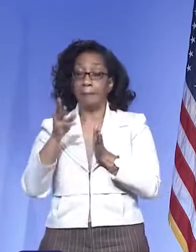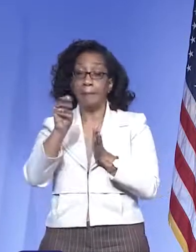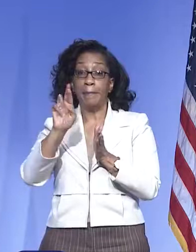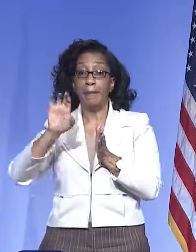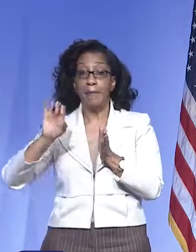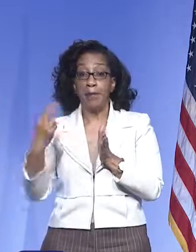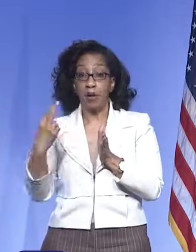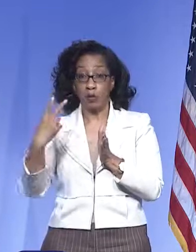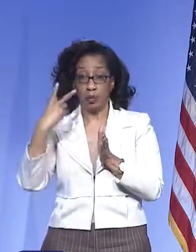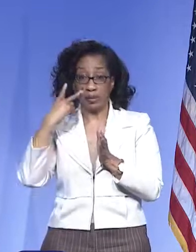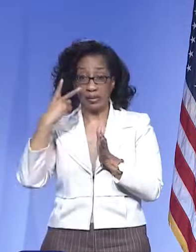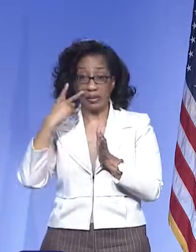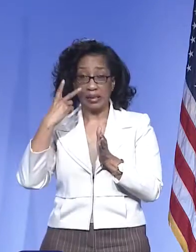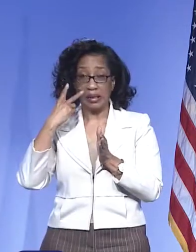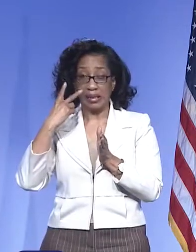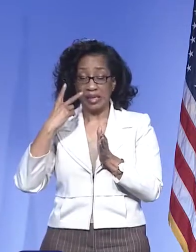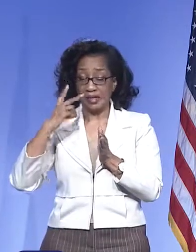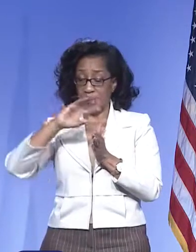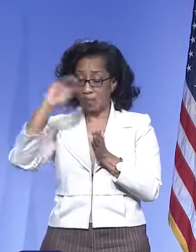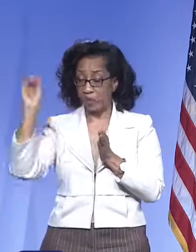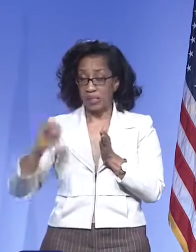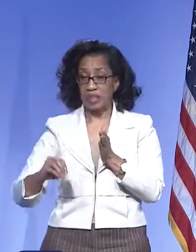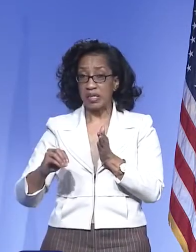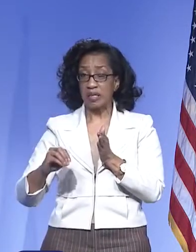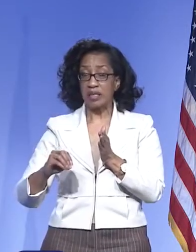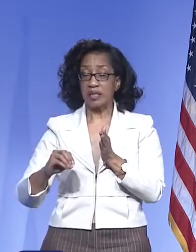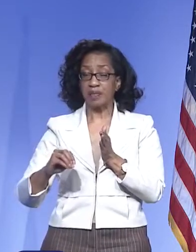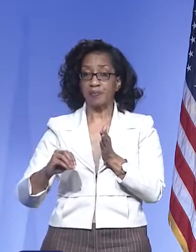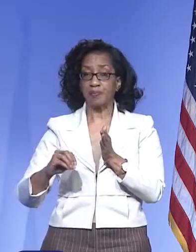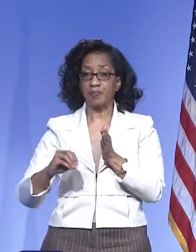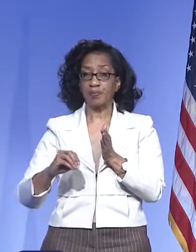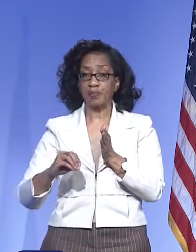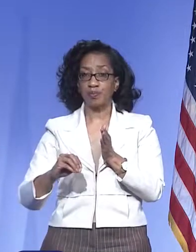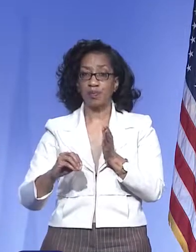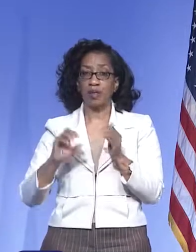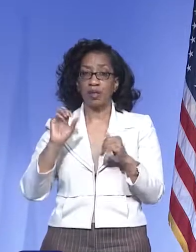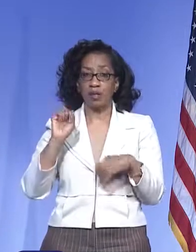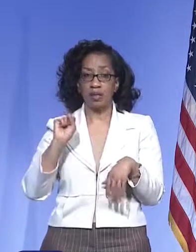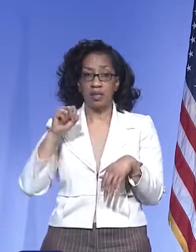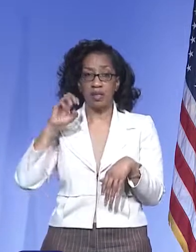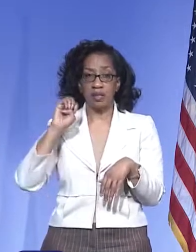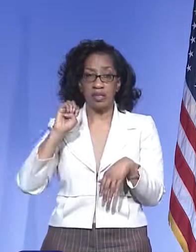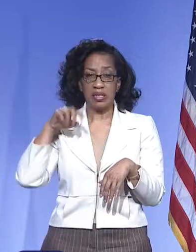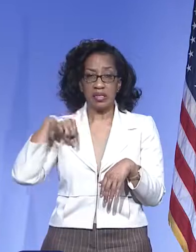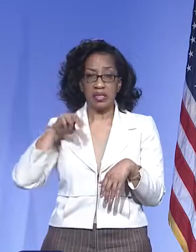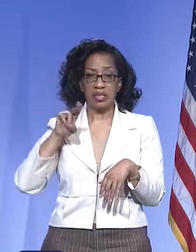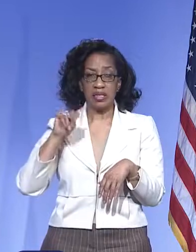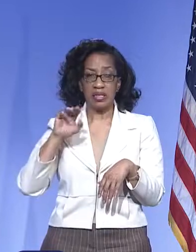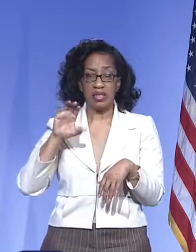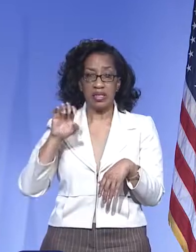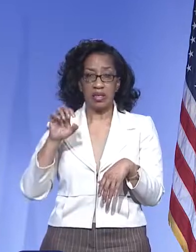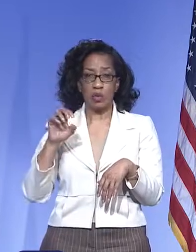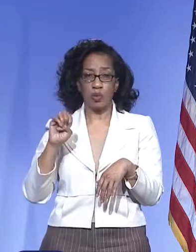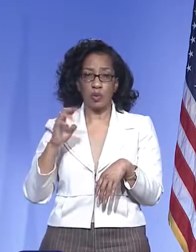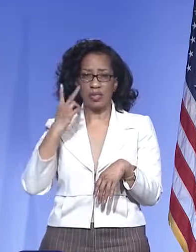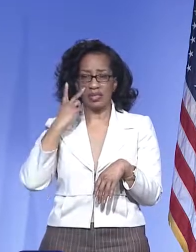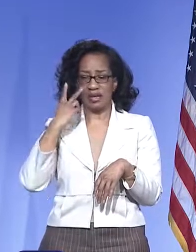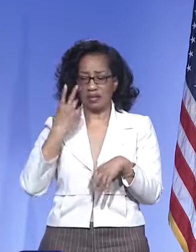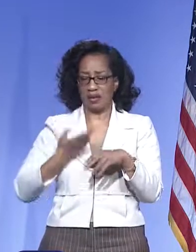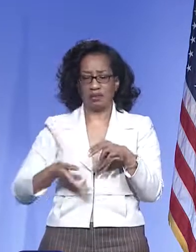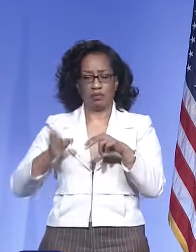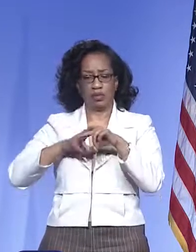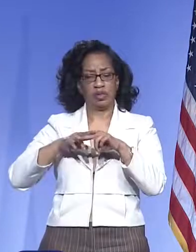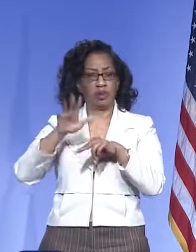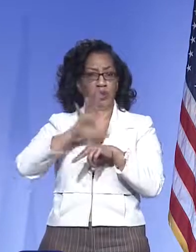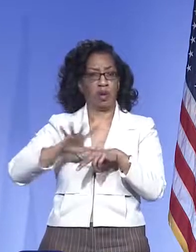that percentage, at least in terms of the sequenced specimens, is creeping up to like 30%. So